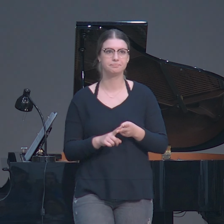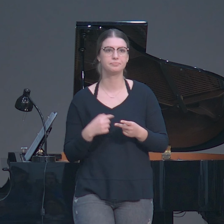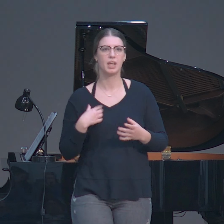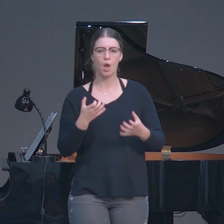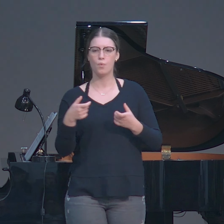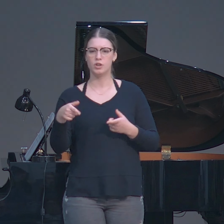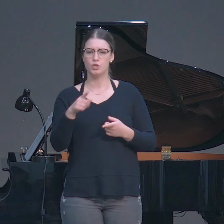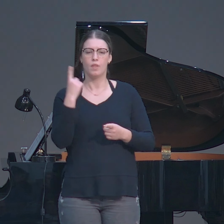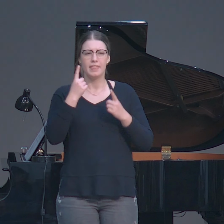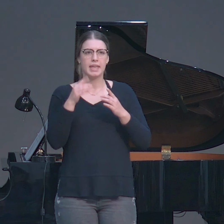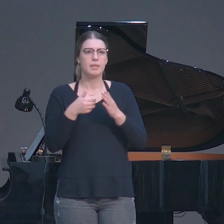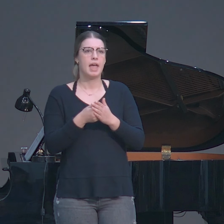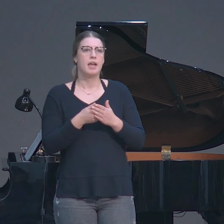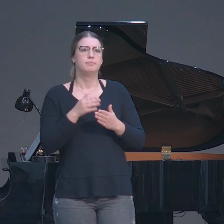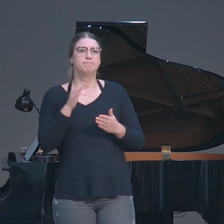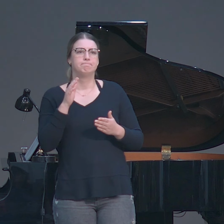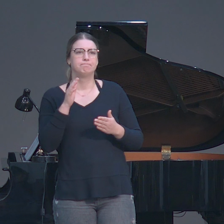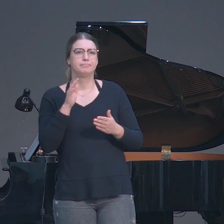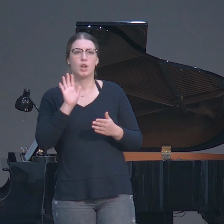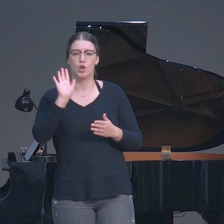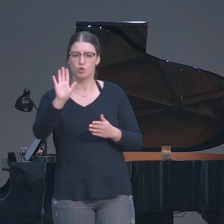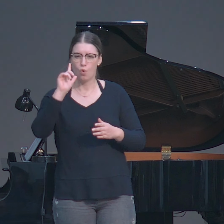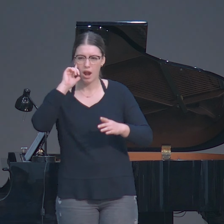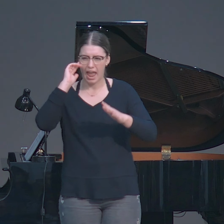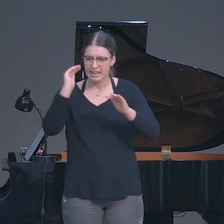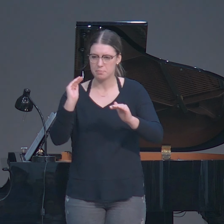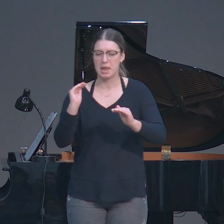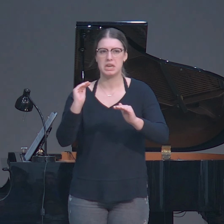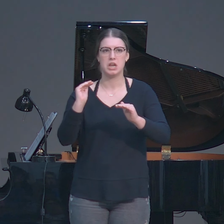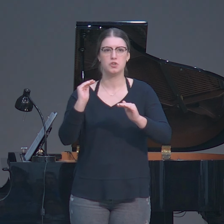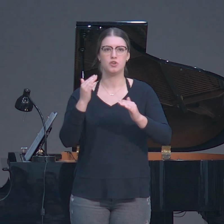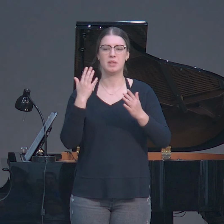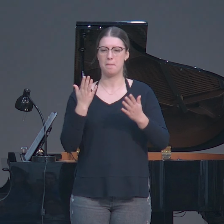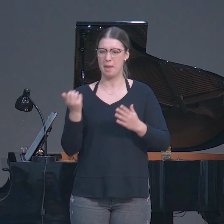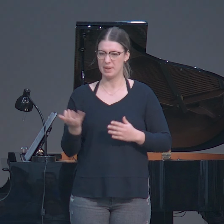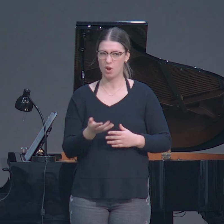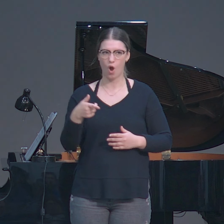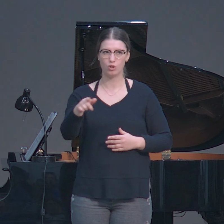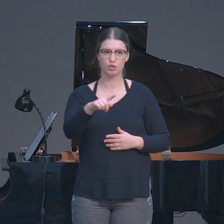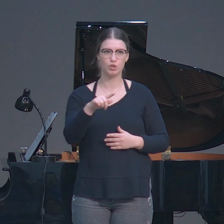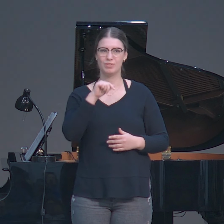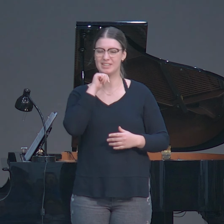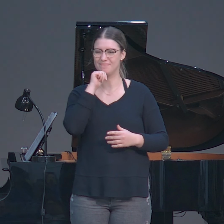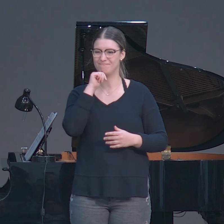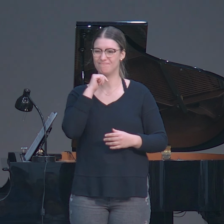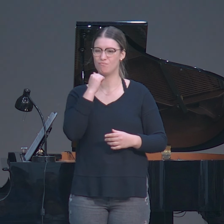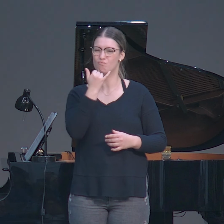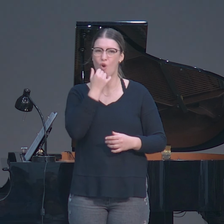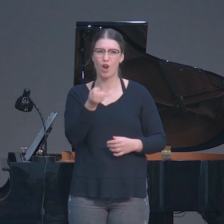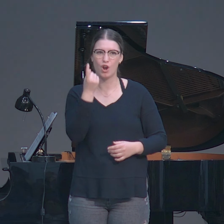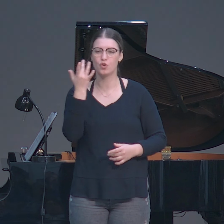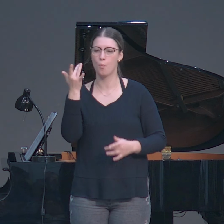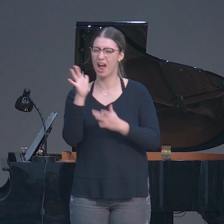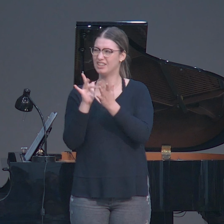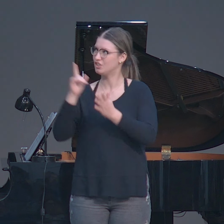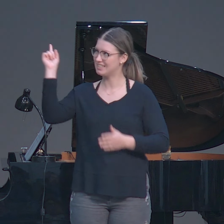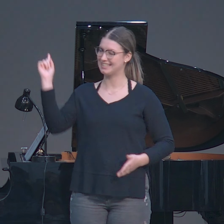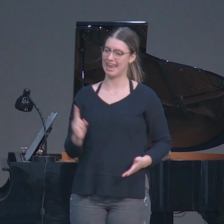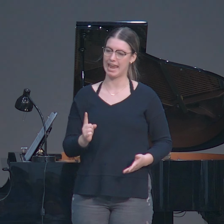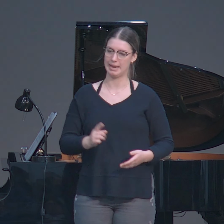Your expectations may cause you to misunderstand why Jesus came.